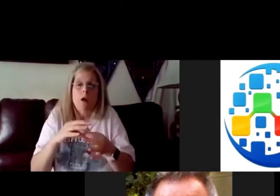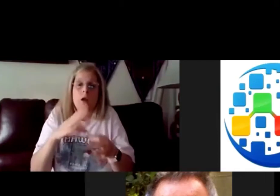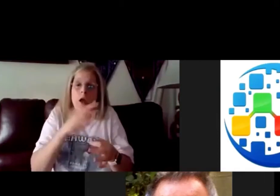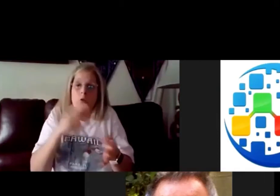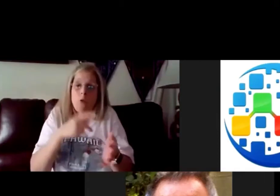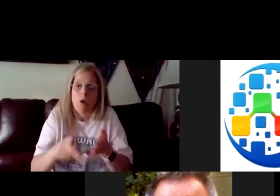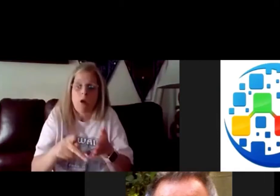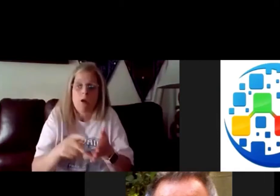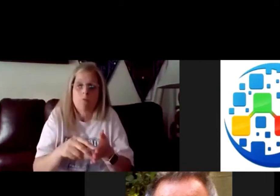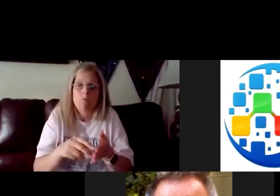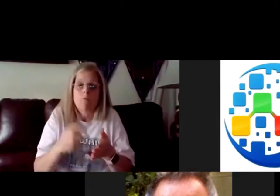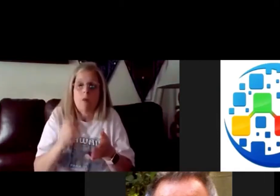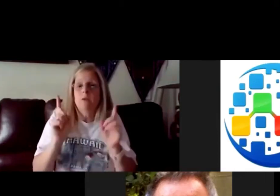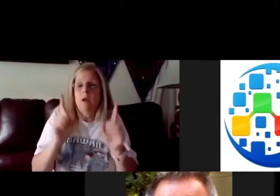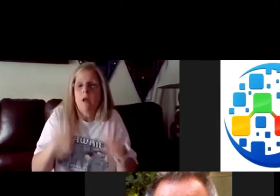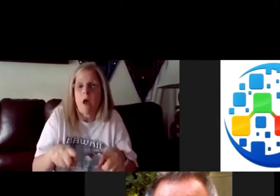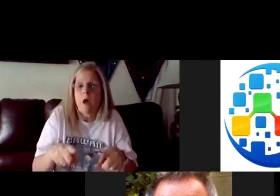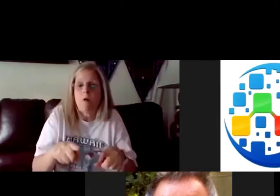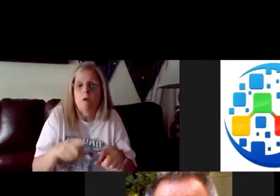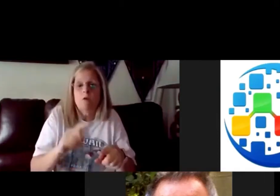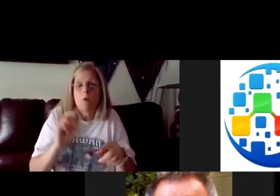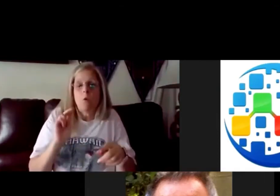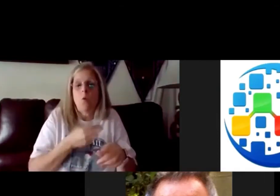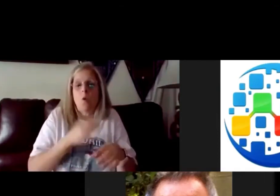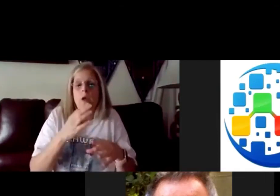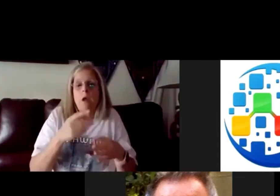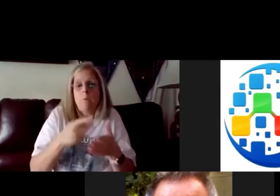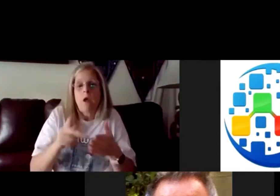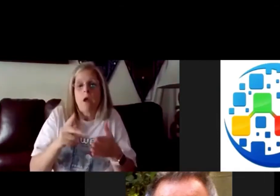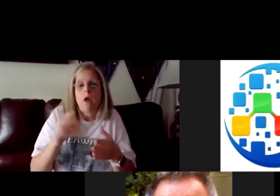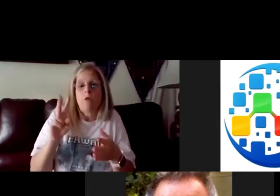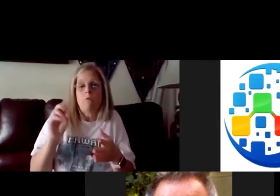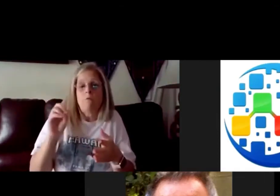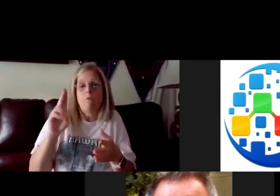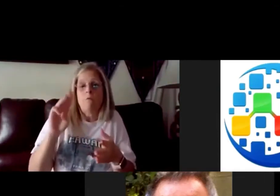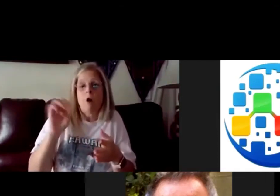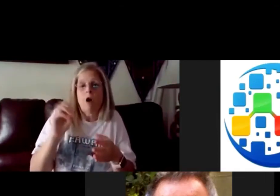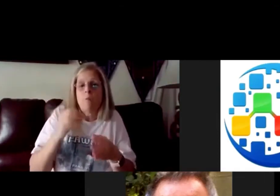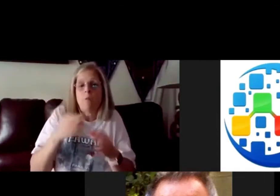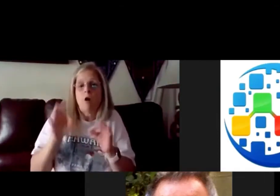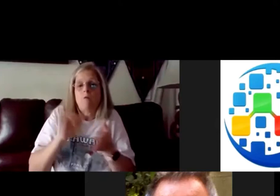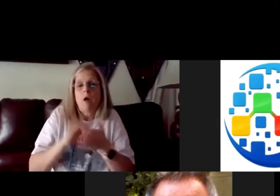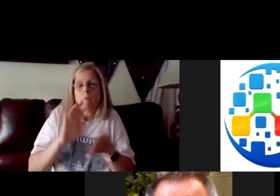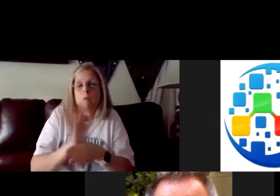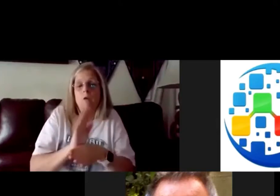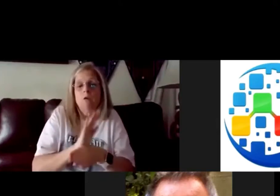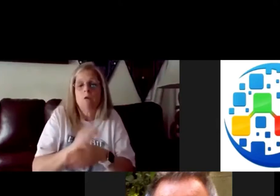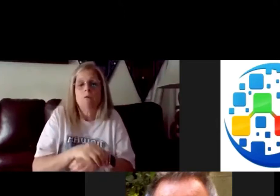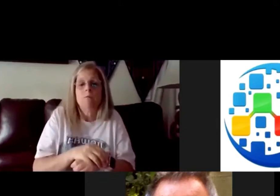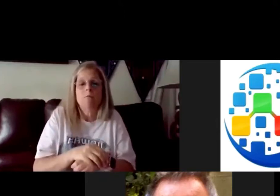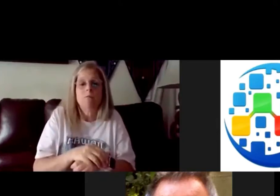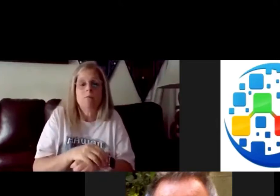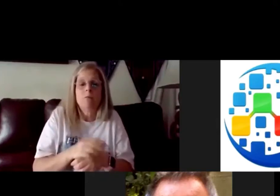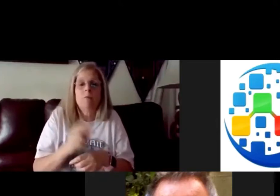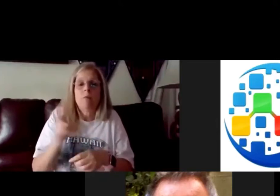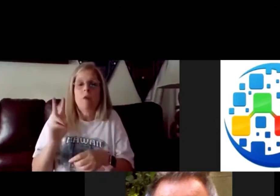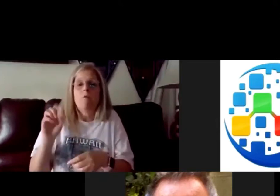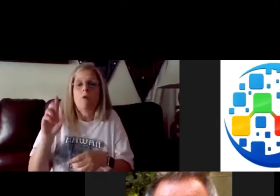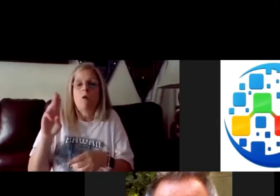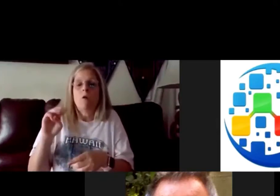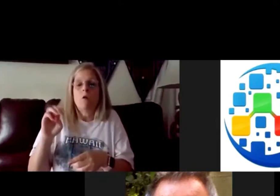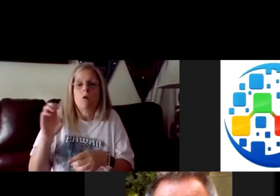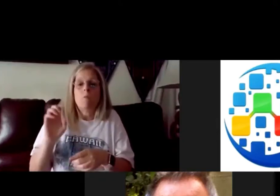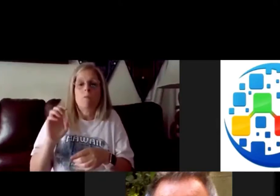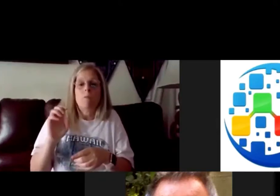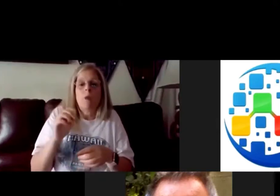happens, we get paid off of the volume underneath us. And the amount of volume that Onpassive is going to be doing, all you have to do is